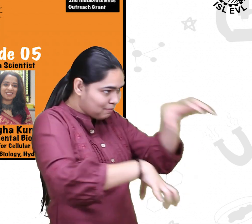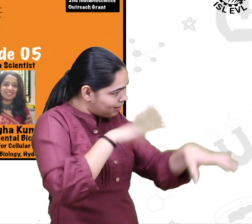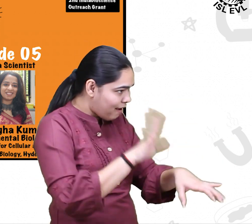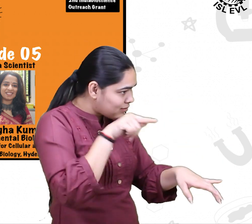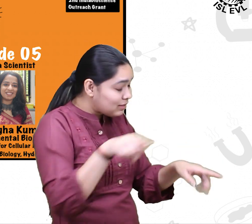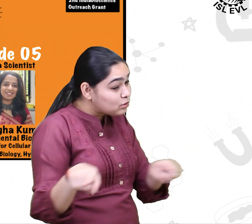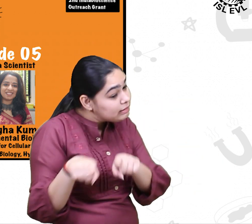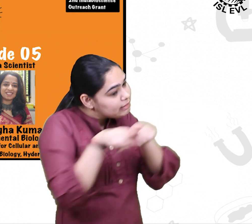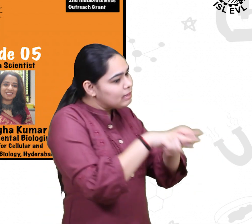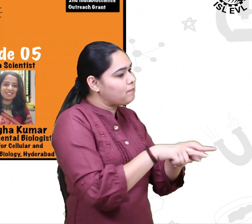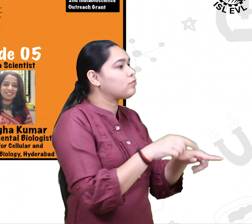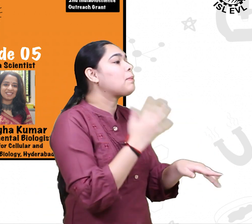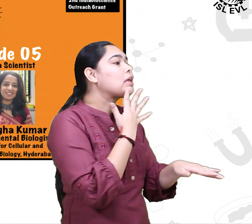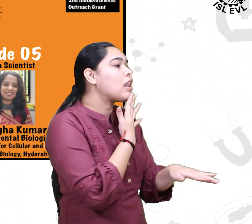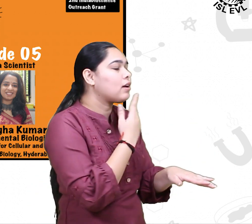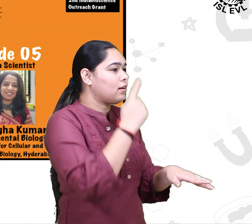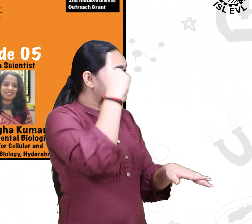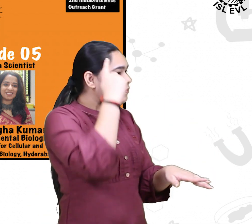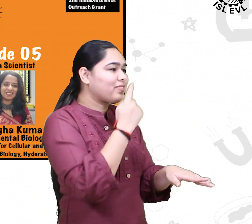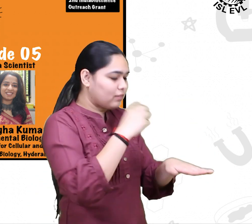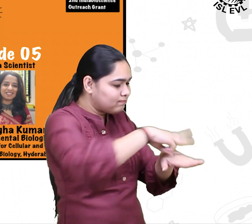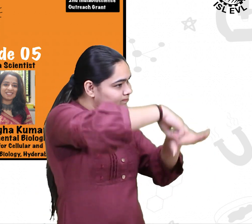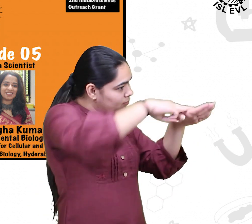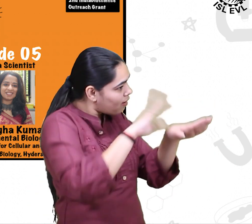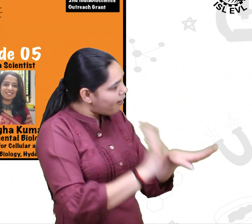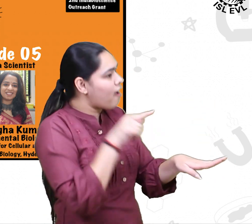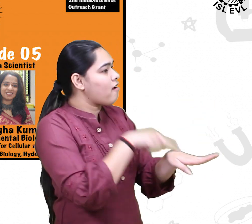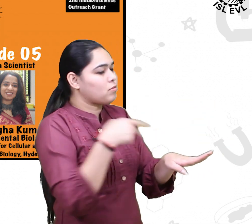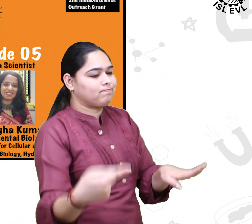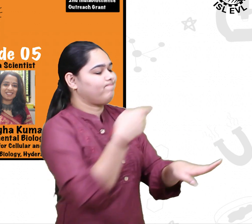And now we understand that more than 80 to